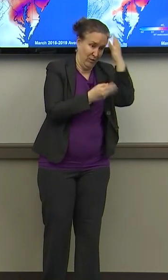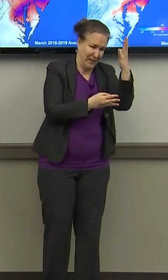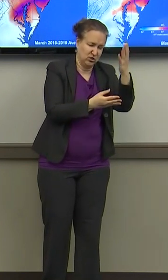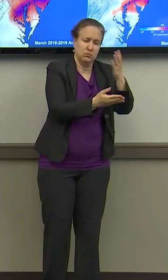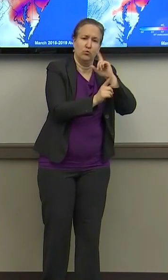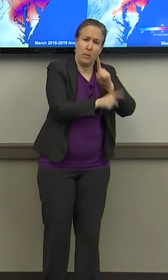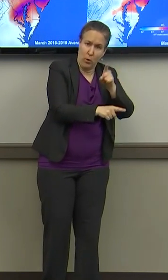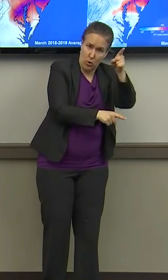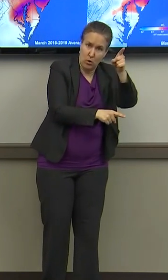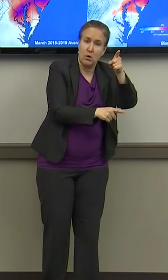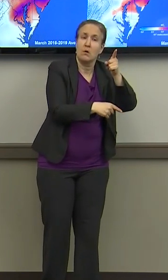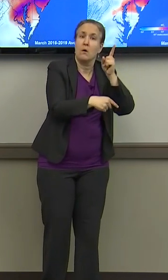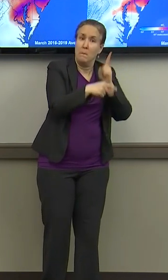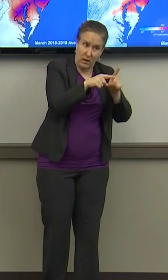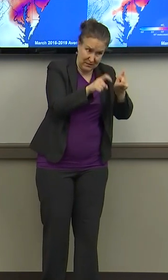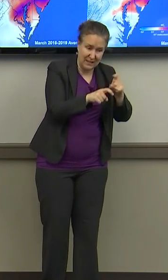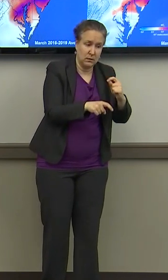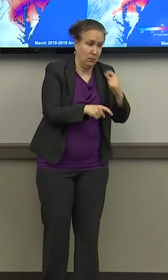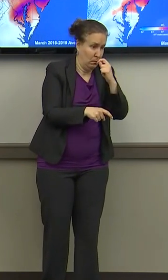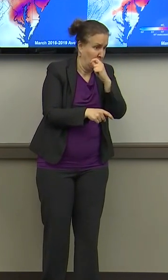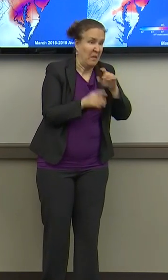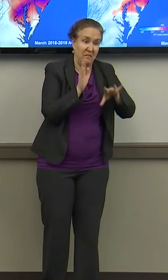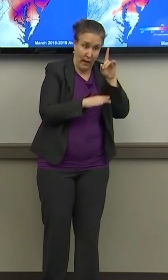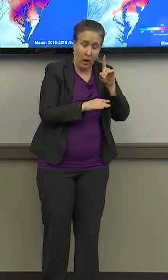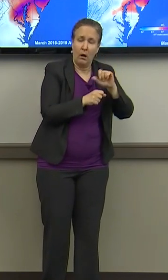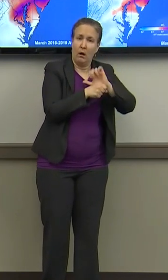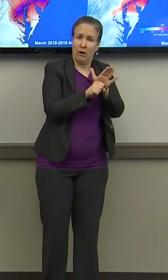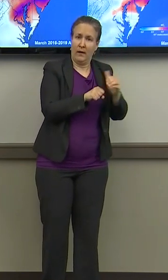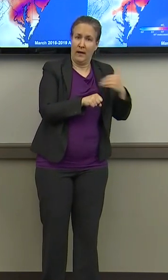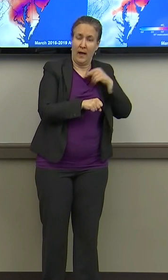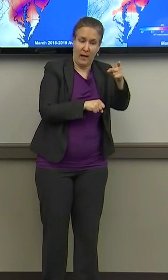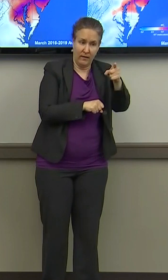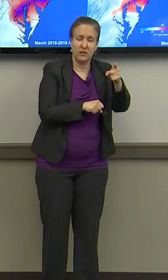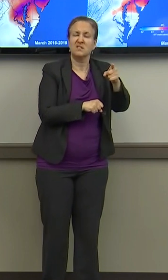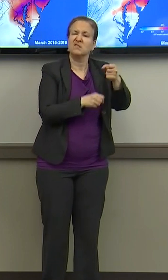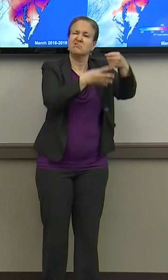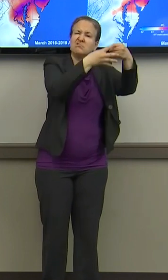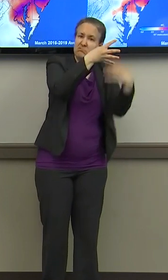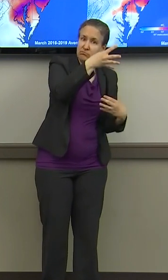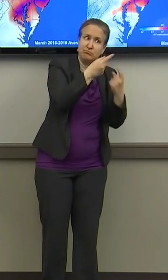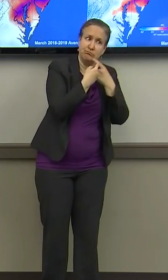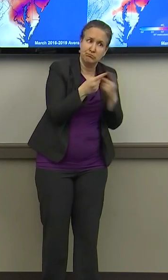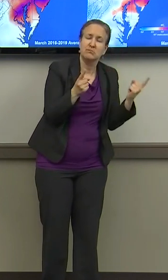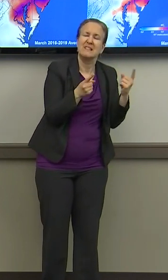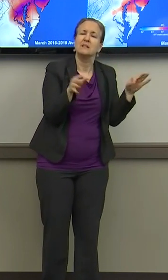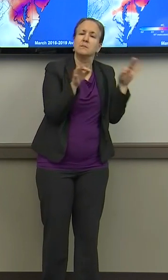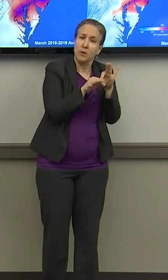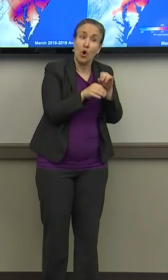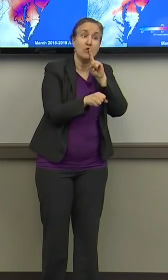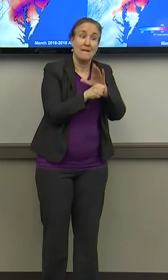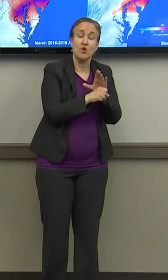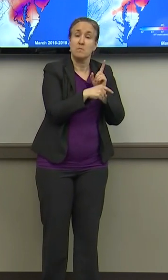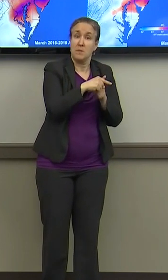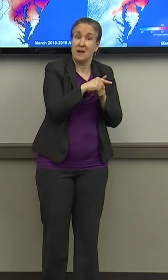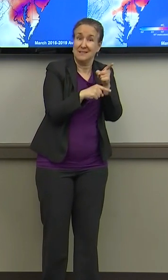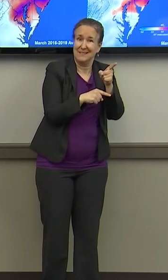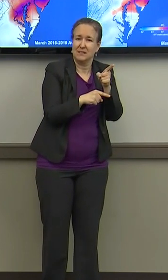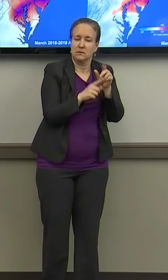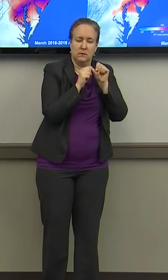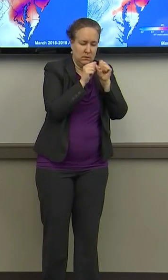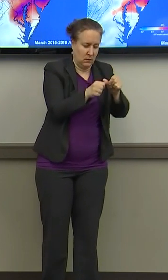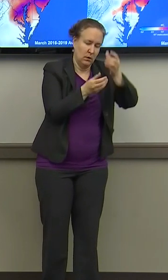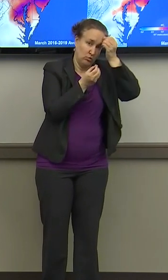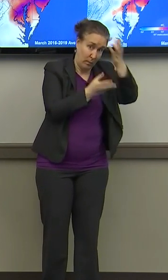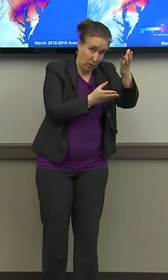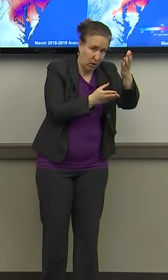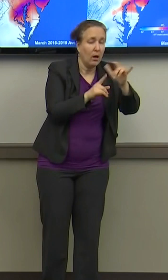that there's been a positive test for COVID-19 in that individual. So we will continue to report the confirmed positives, but we will